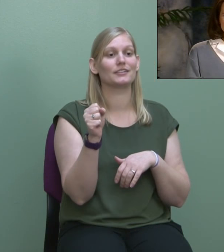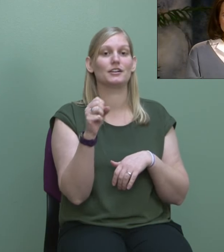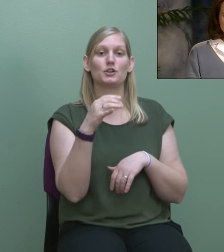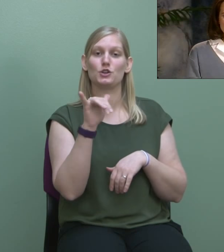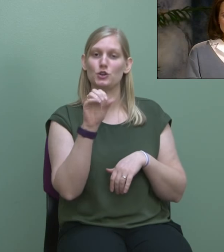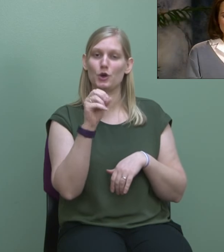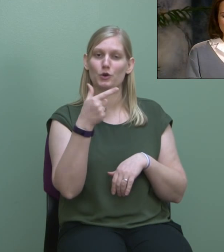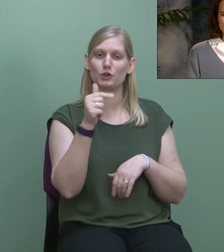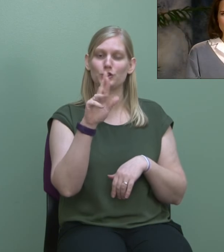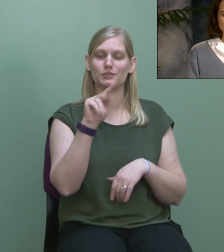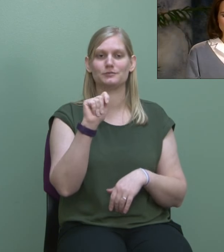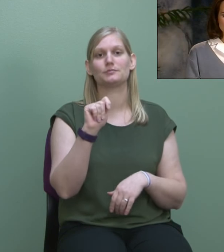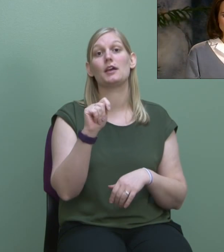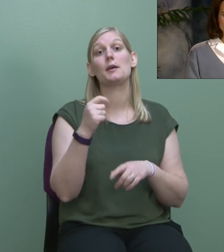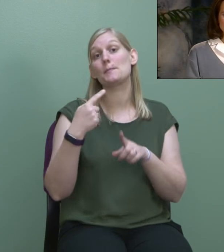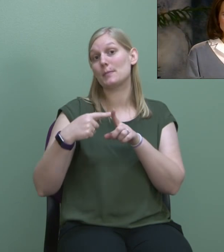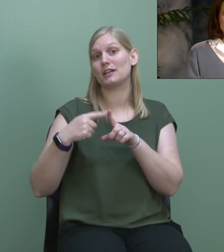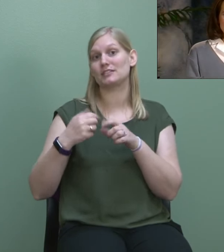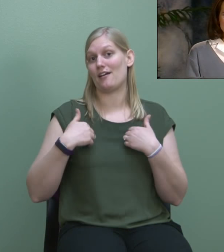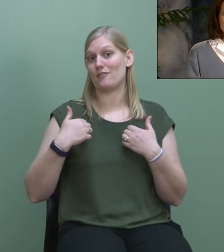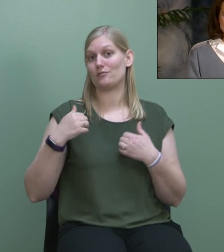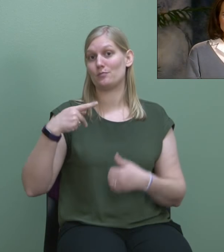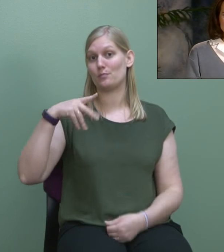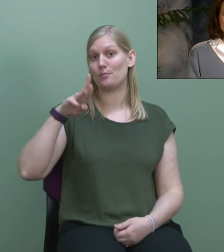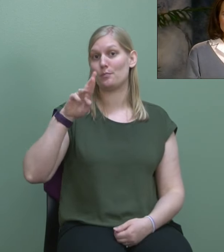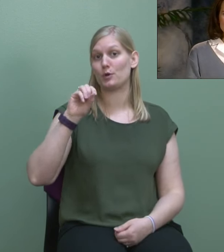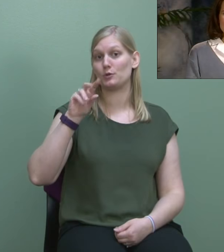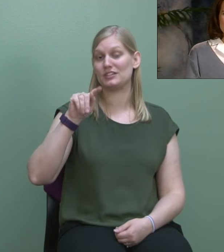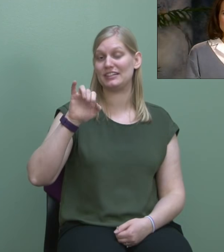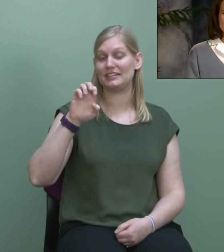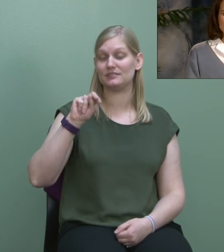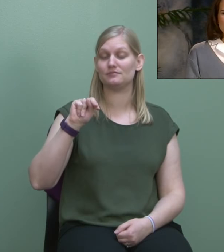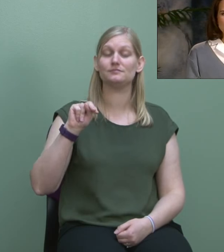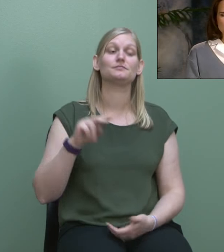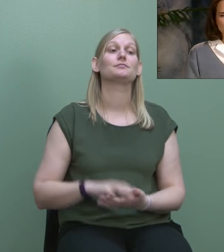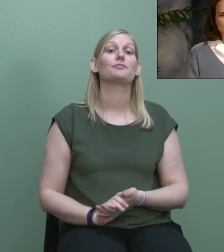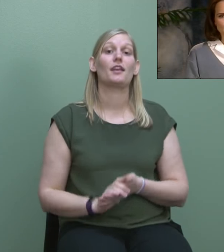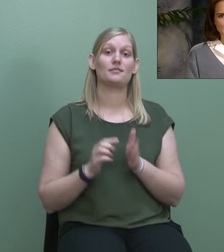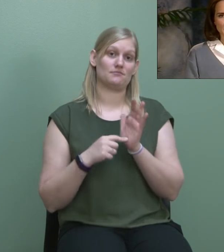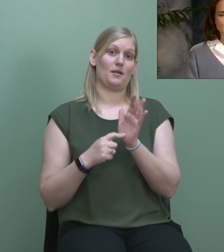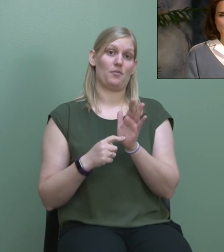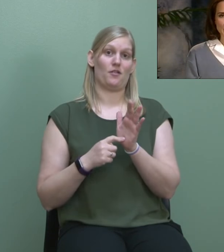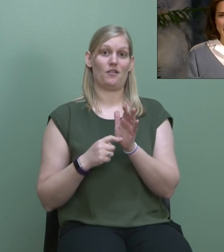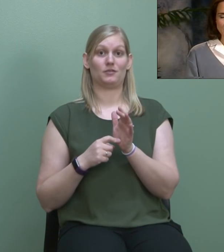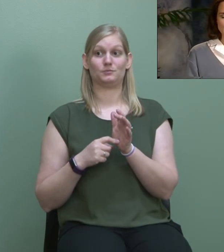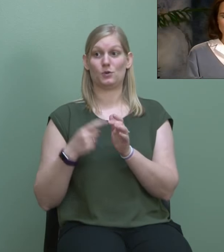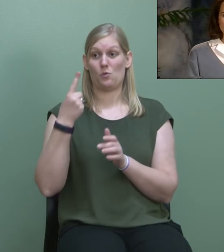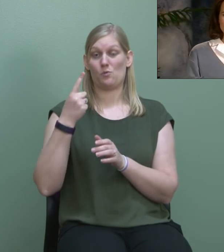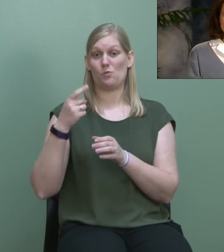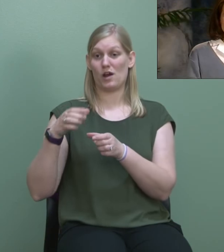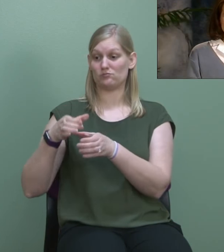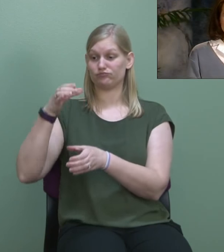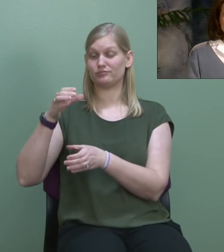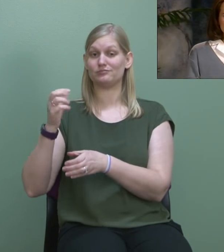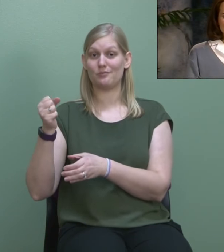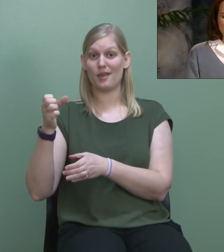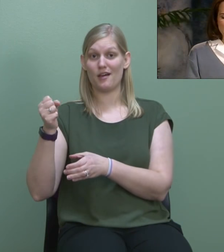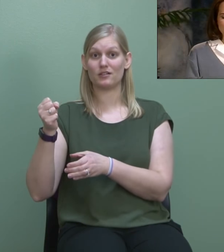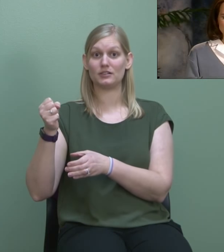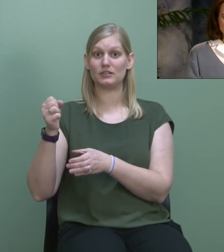well. For instance, a glass of milk will have as much protein as 1 ounce serving of